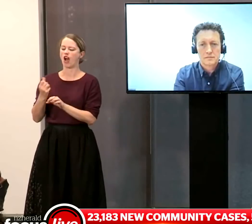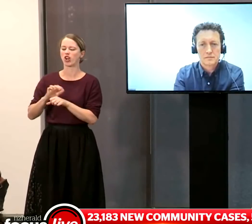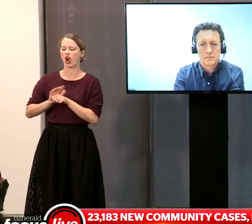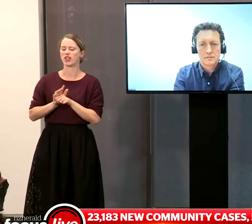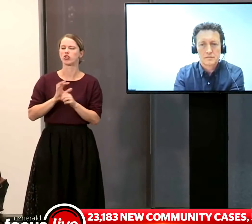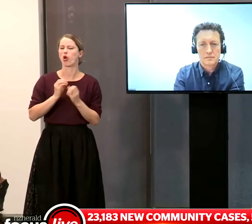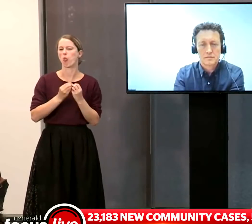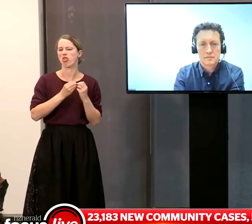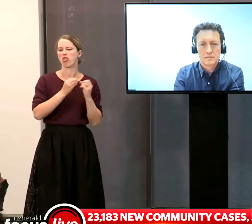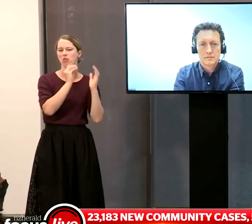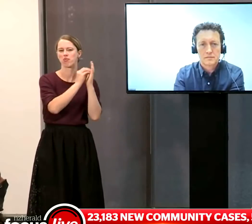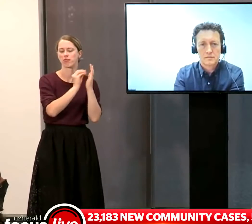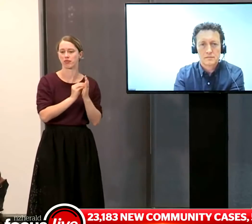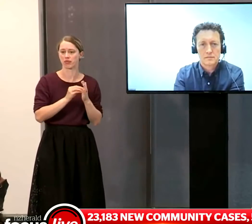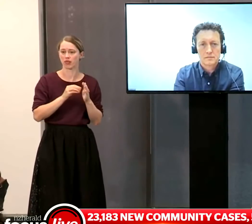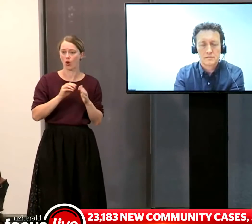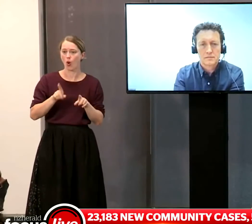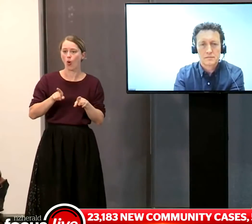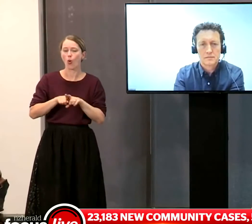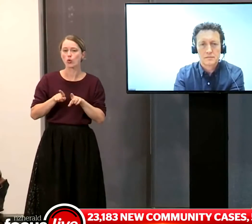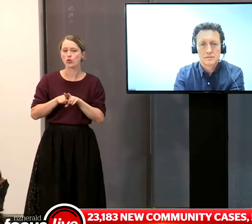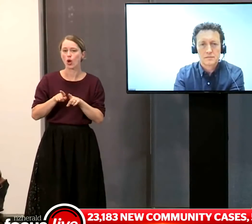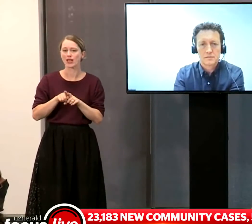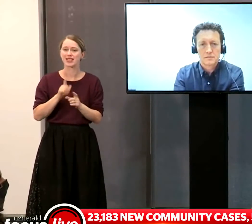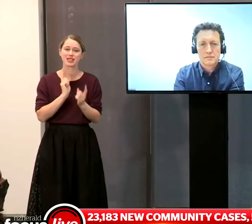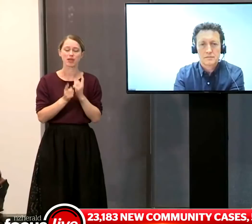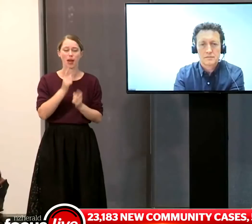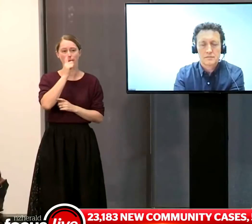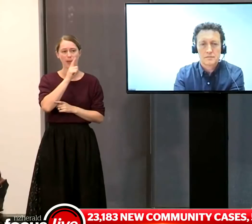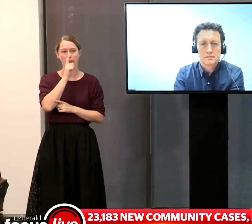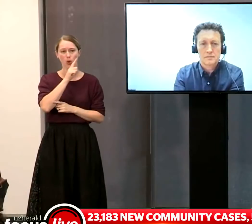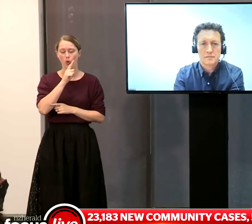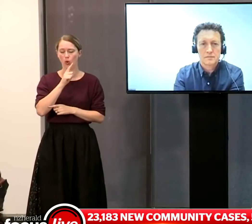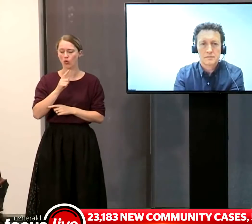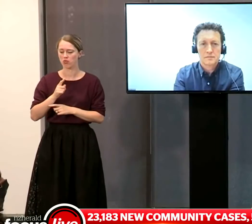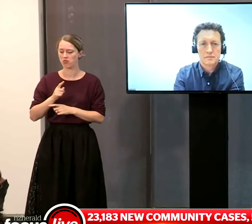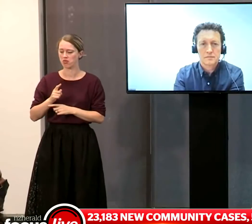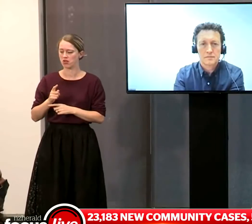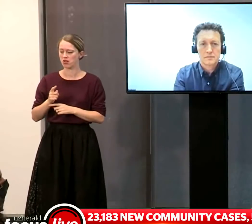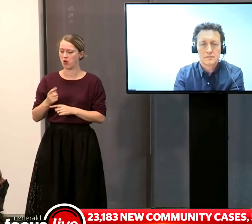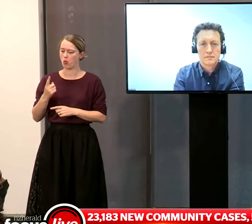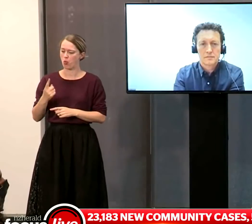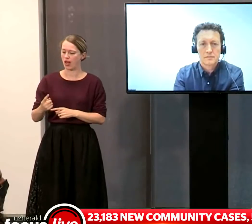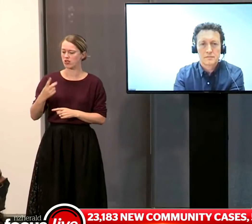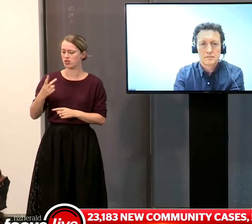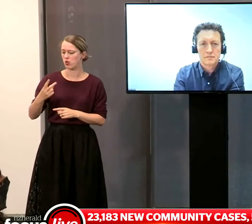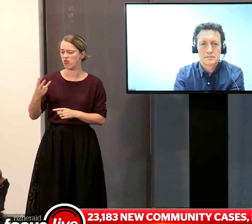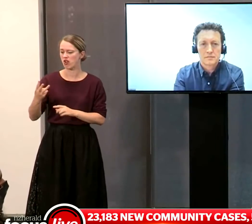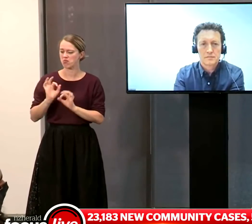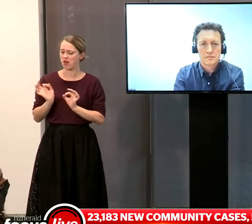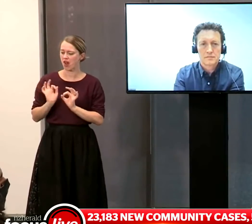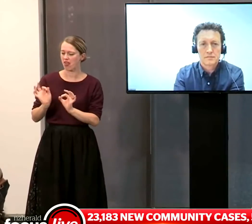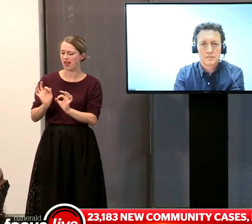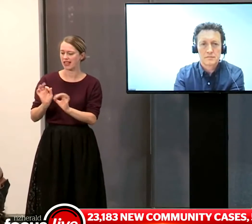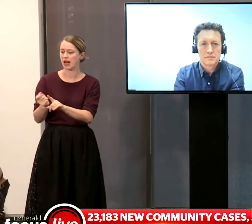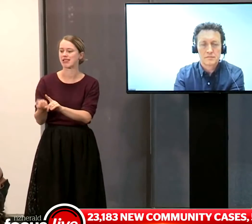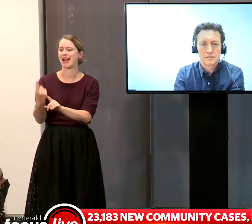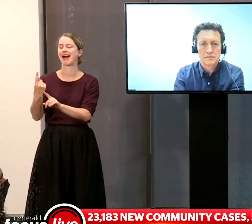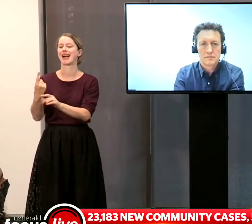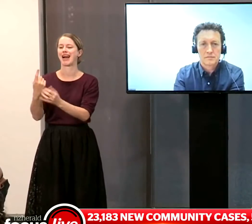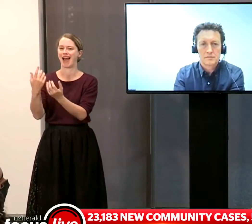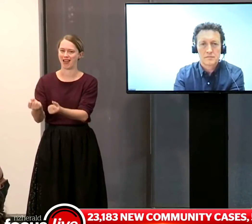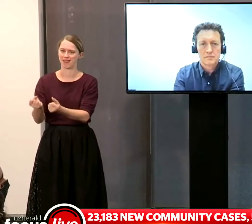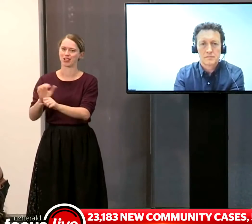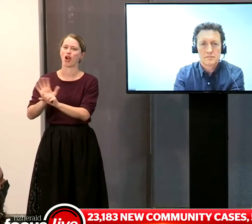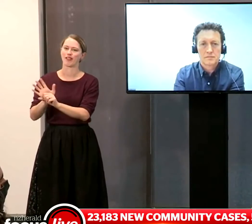this may be the experience of people you may be aware of, is that sometimes people can return 1, 2, even more negative tests before